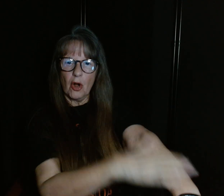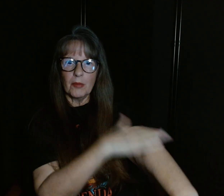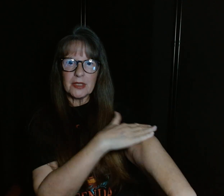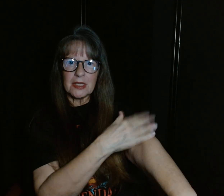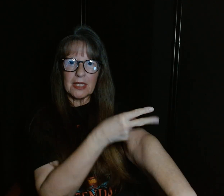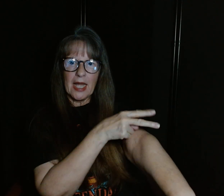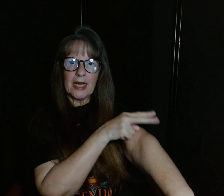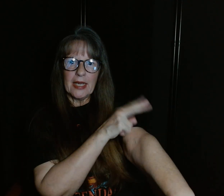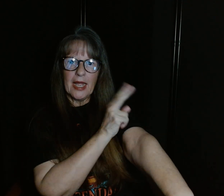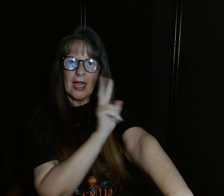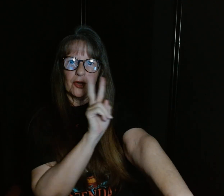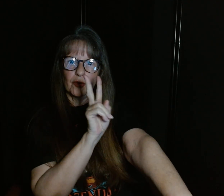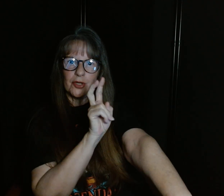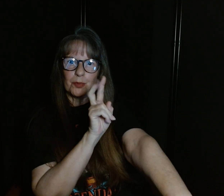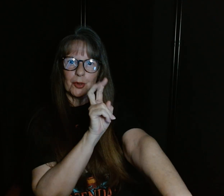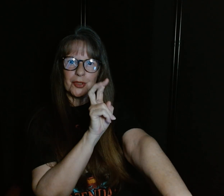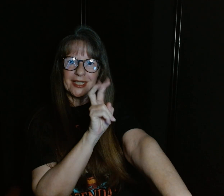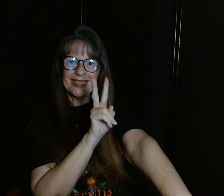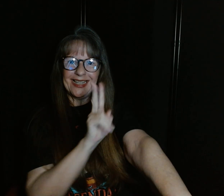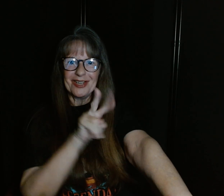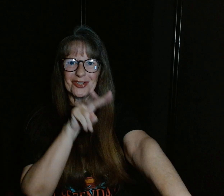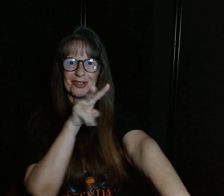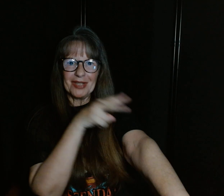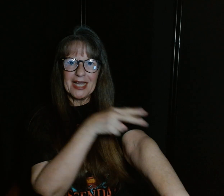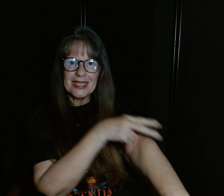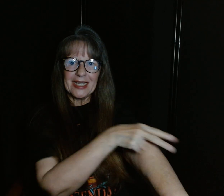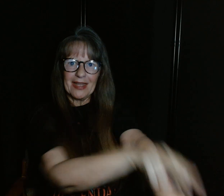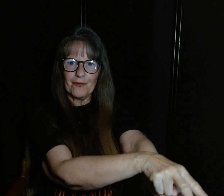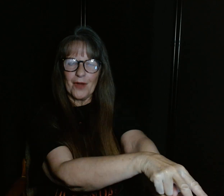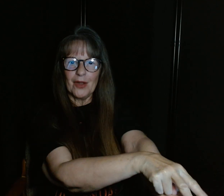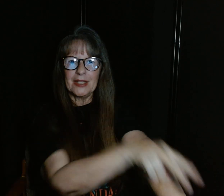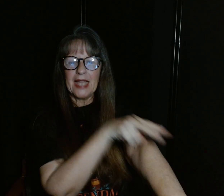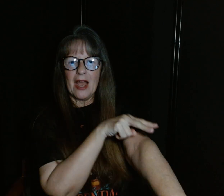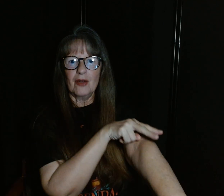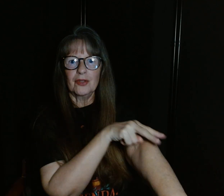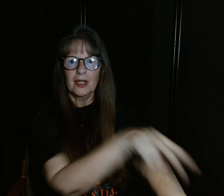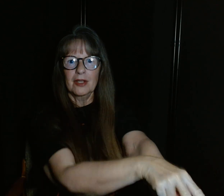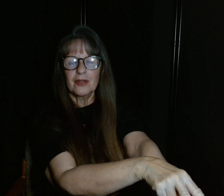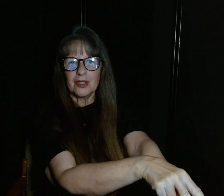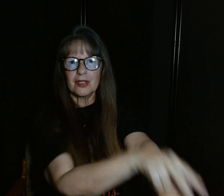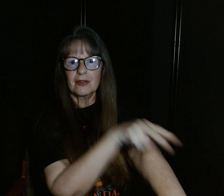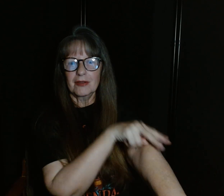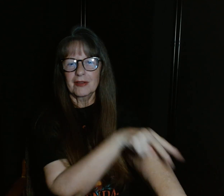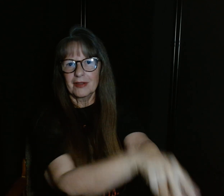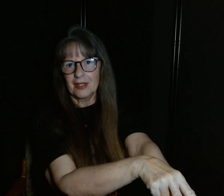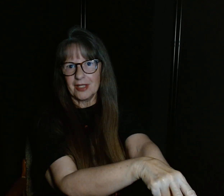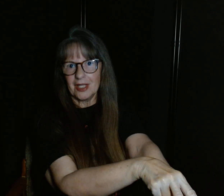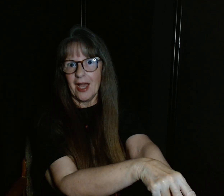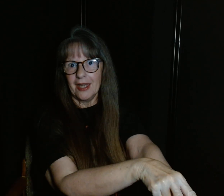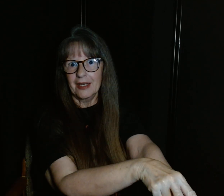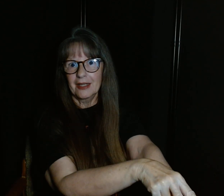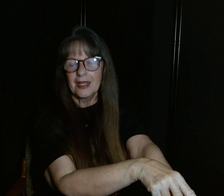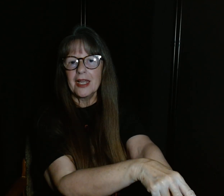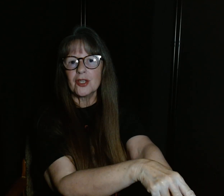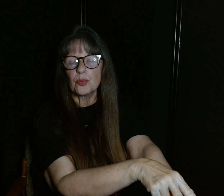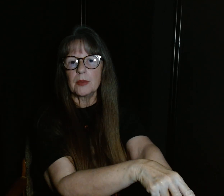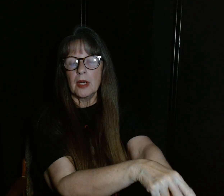is a slide and you're this person and here's their legs and they've fallen down. This the slide is